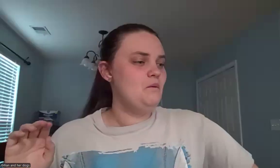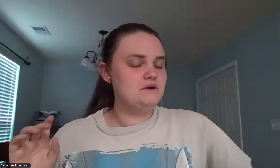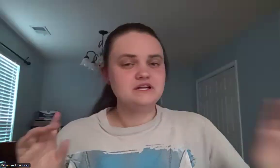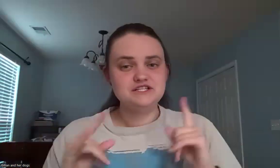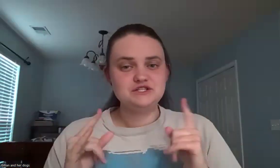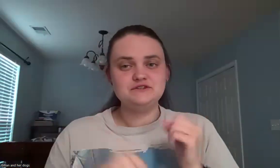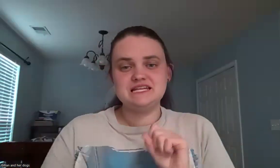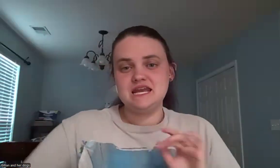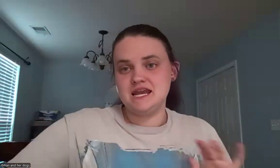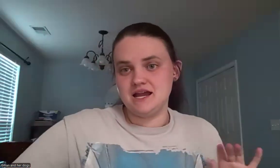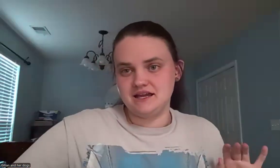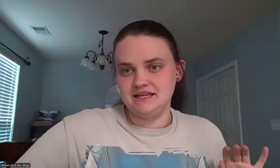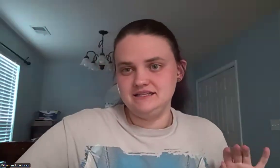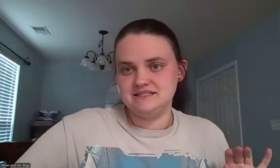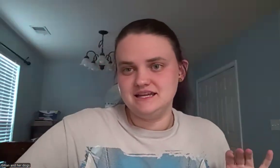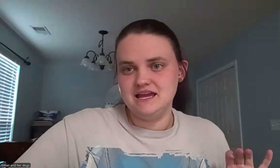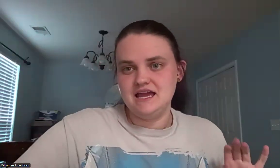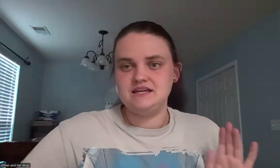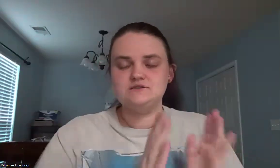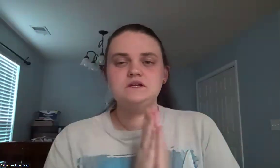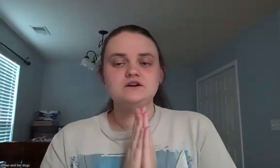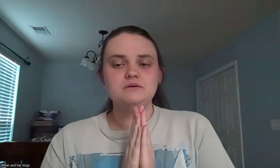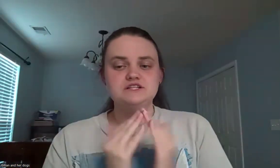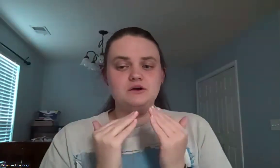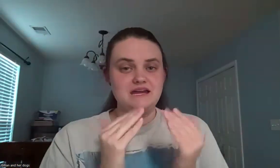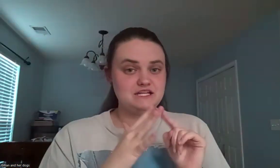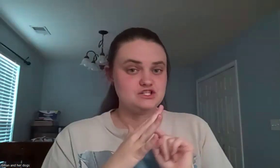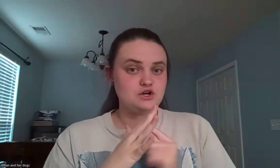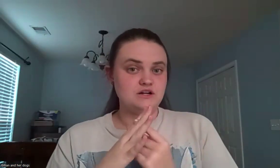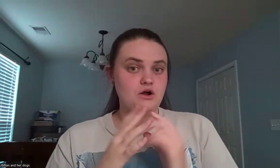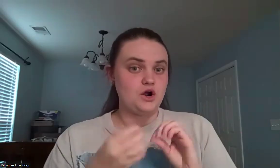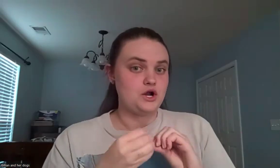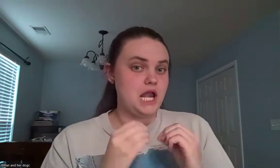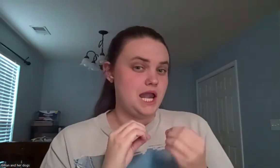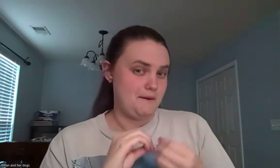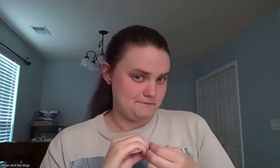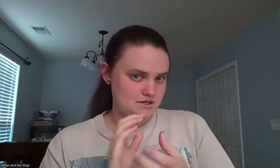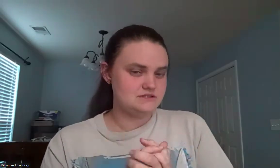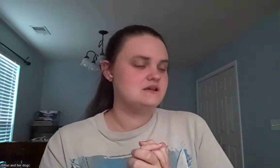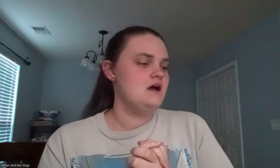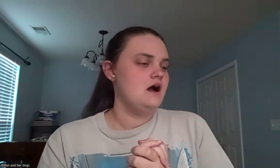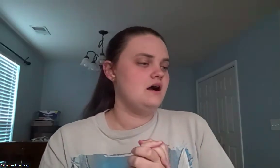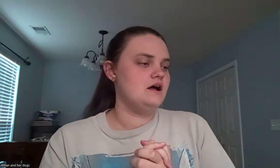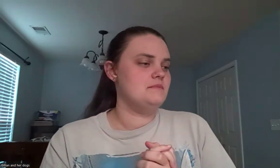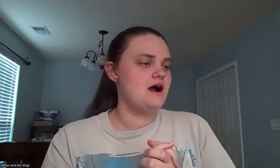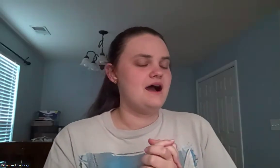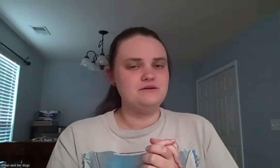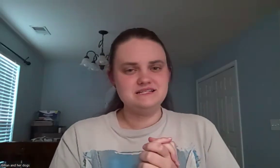What we're going to do for tonight is we are going to go ahead and get started on our numbers. I always like